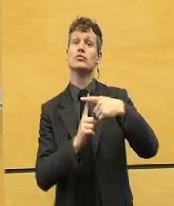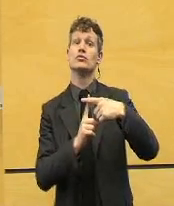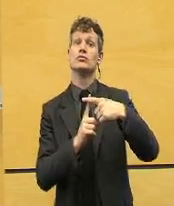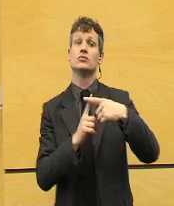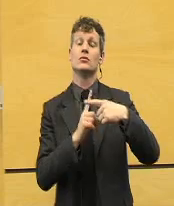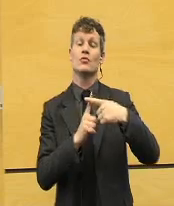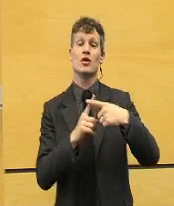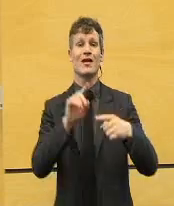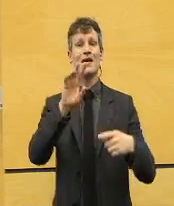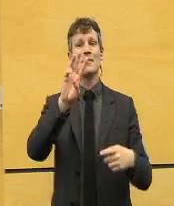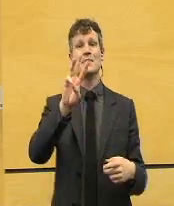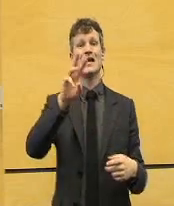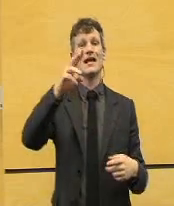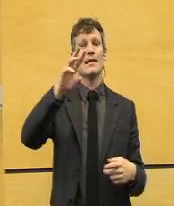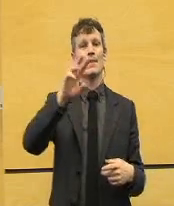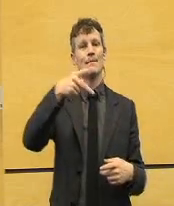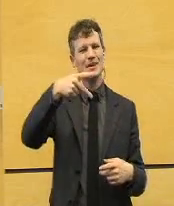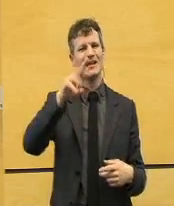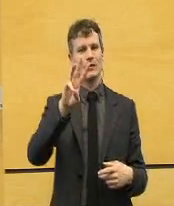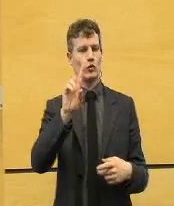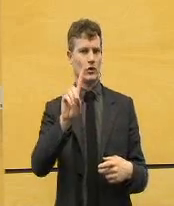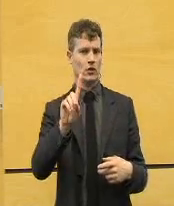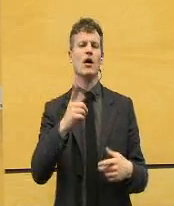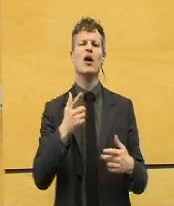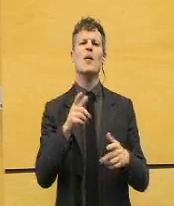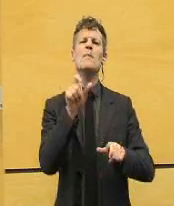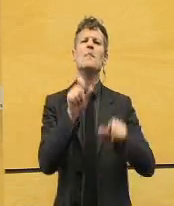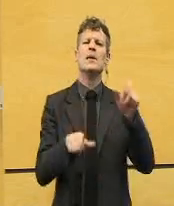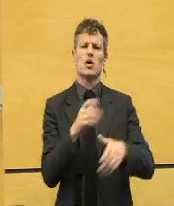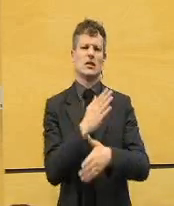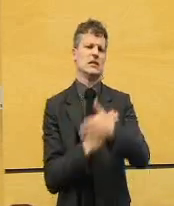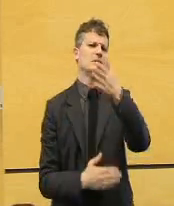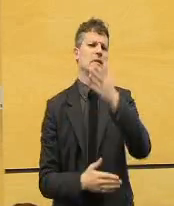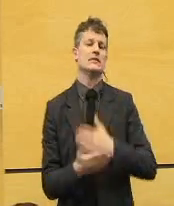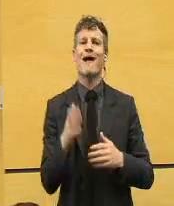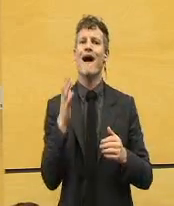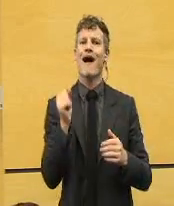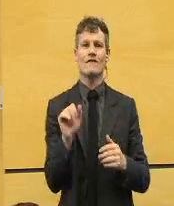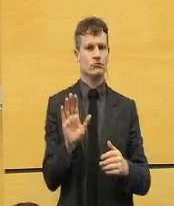PWD, people with disability. Complaint in